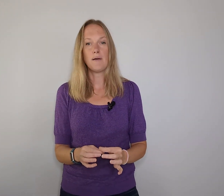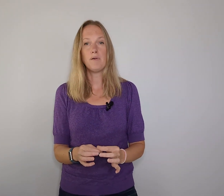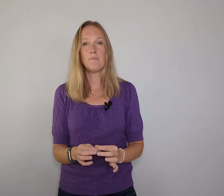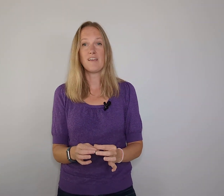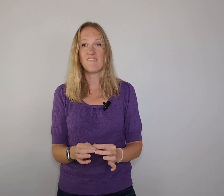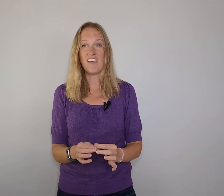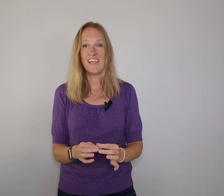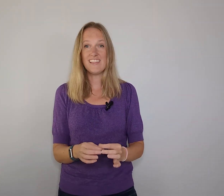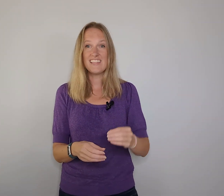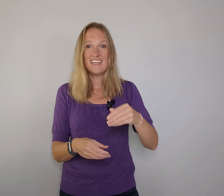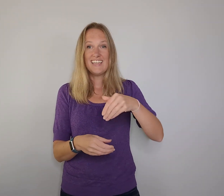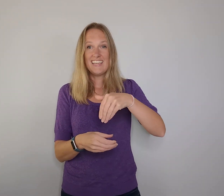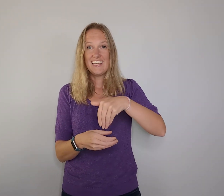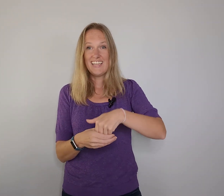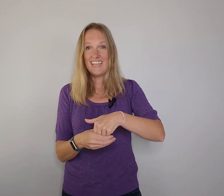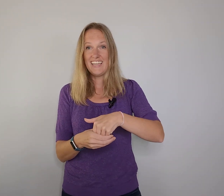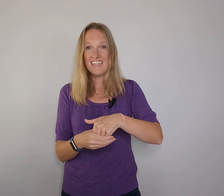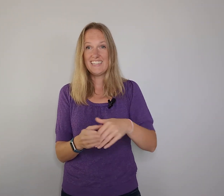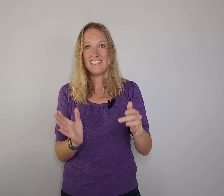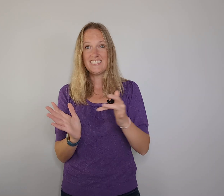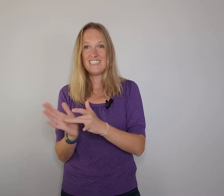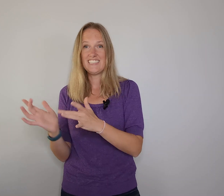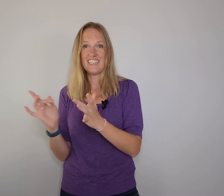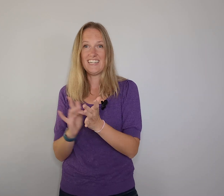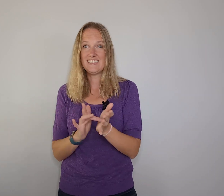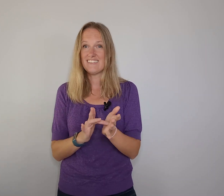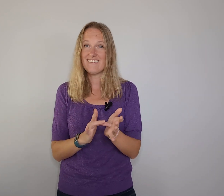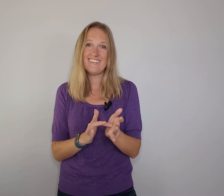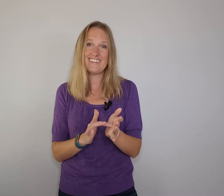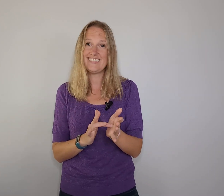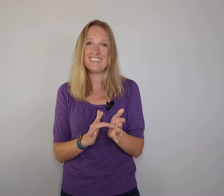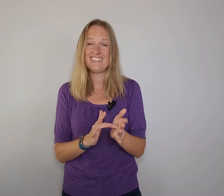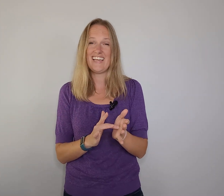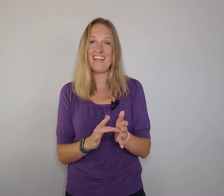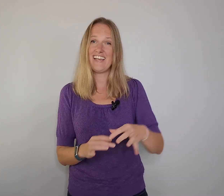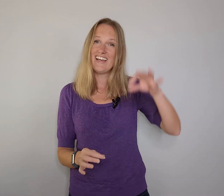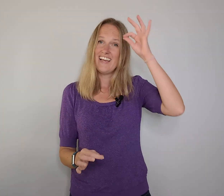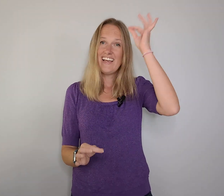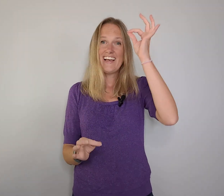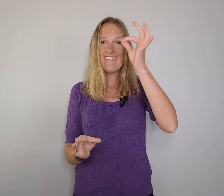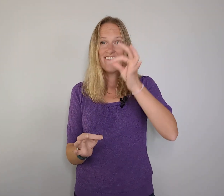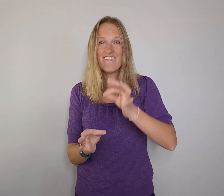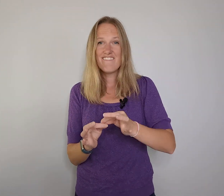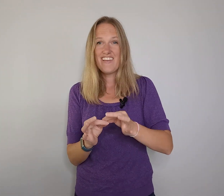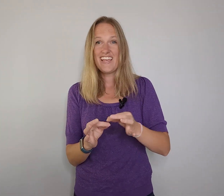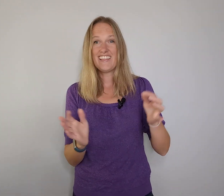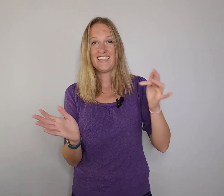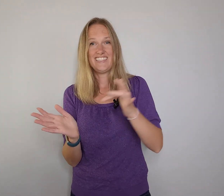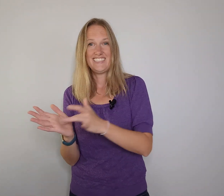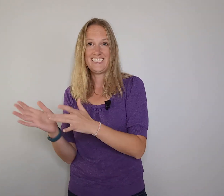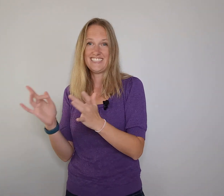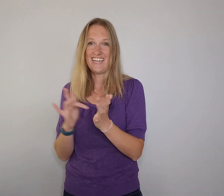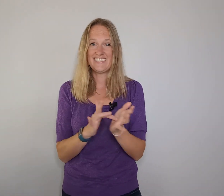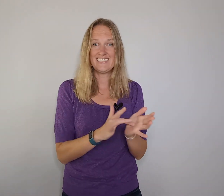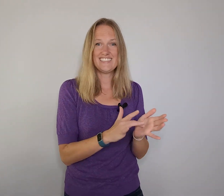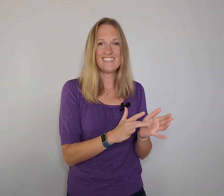put my faith in Jesus, or you can just say faith Jesus,